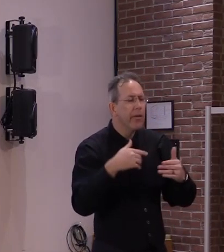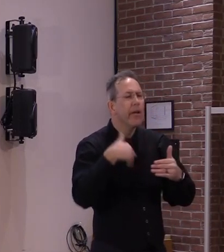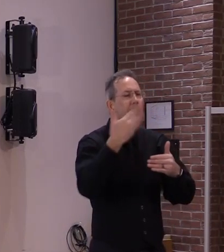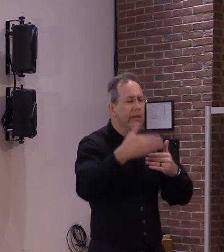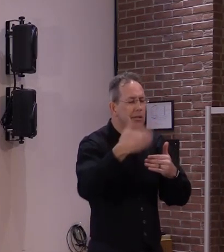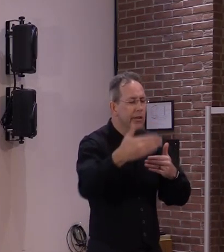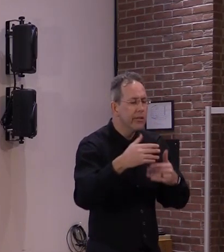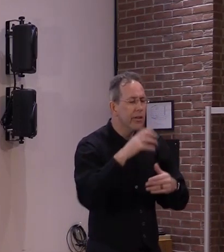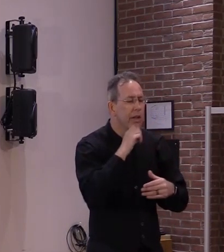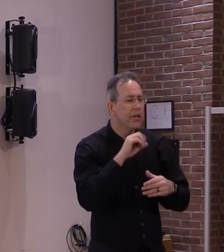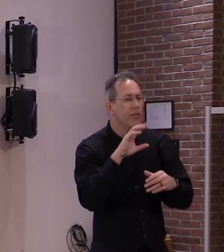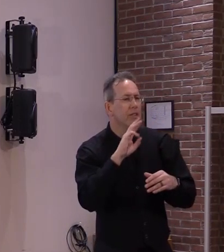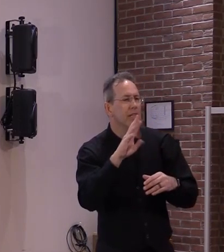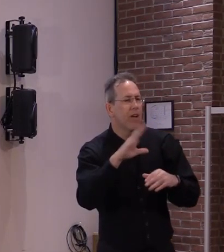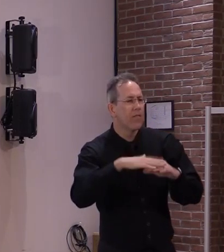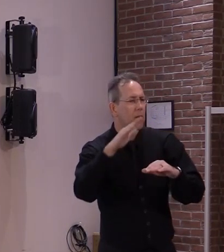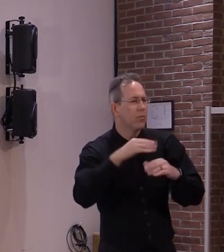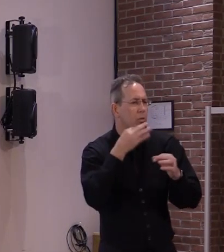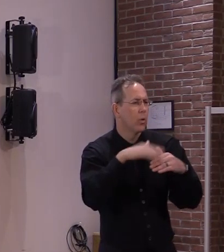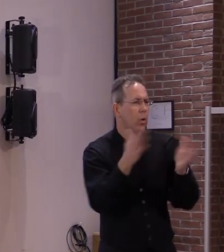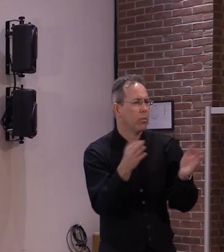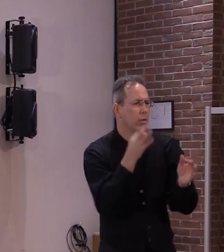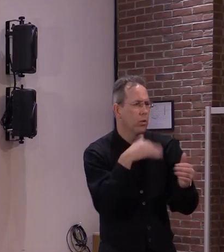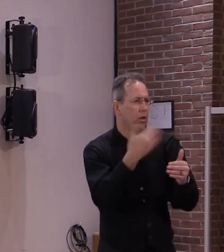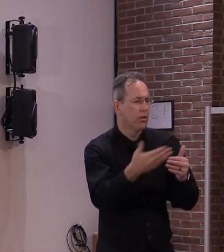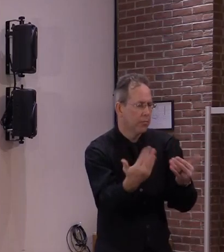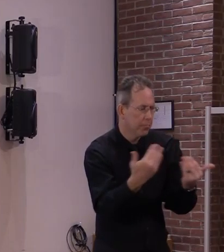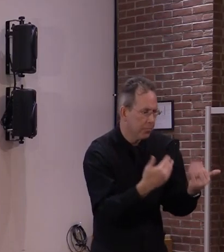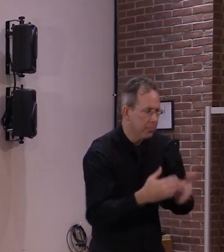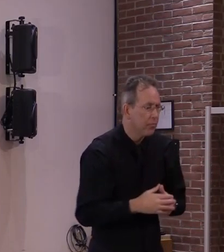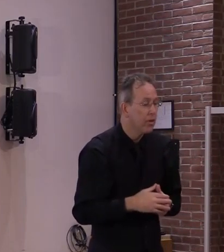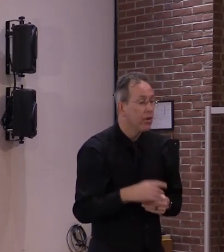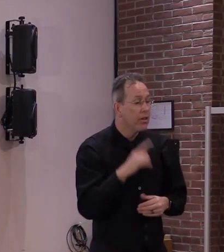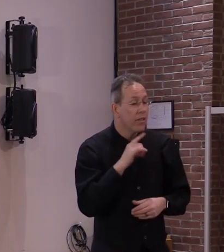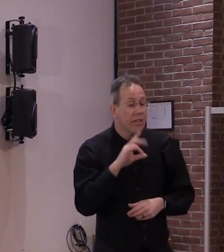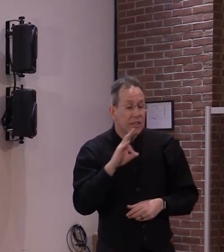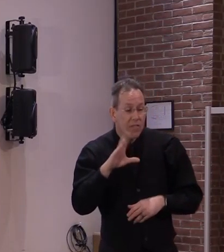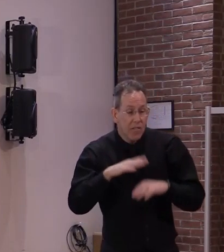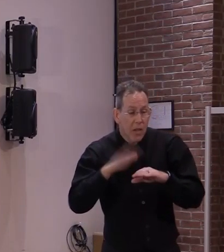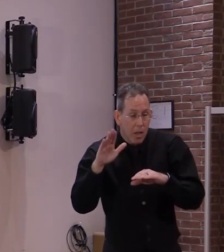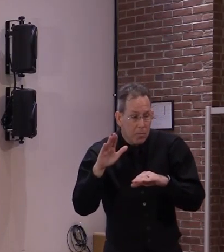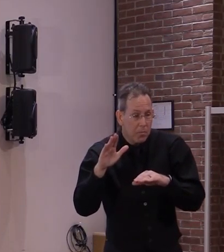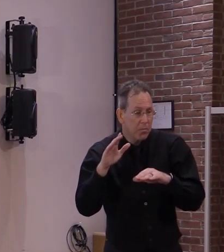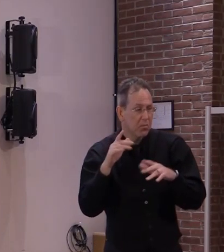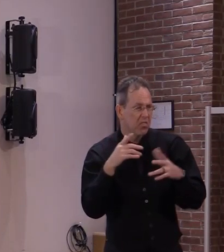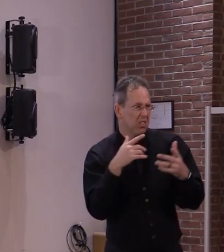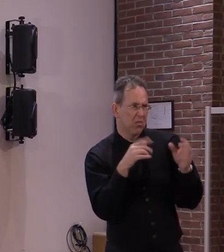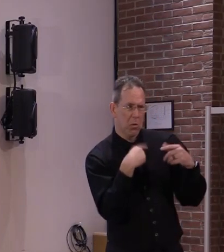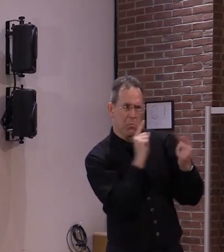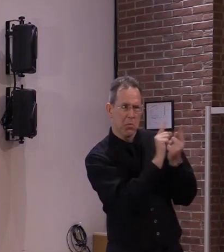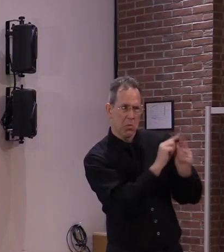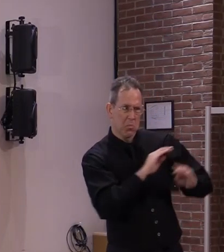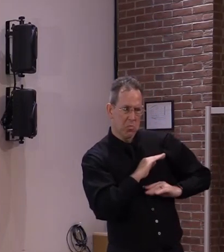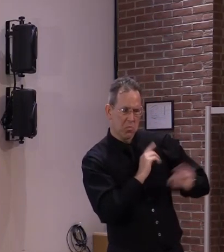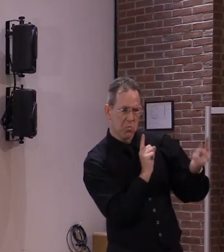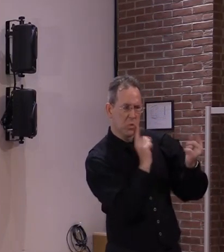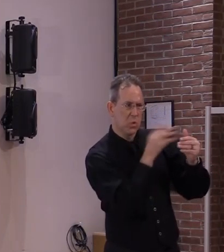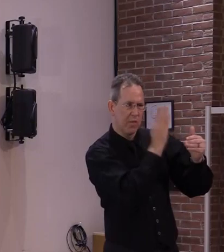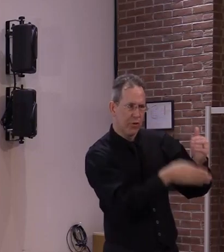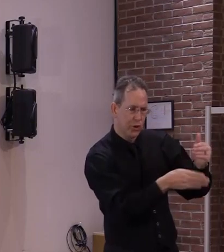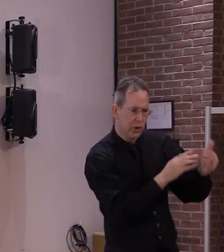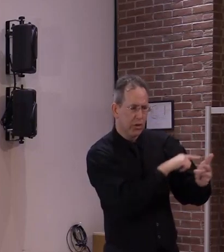plus. We opened up the 70 plus. We've had good response in the 70 plus. So I think very, very shortly, you'll see